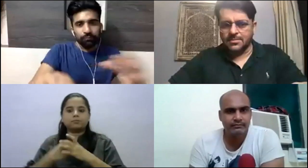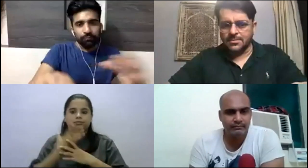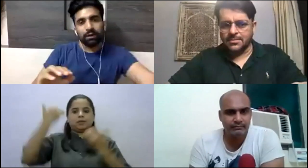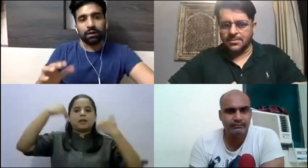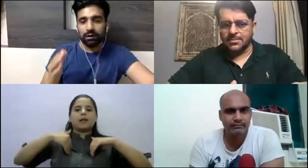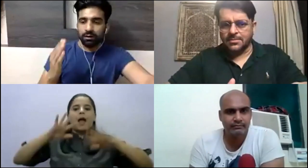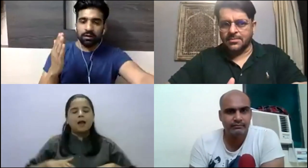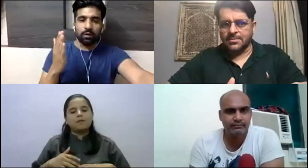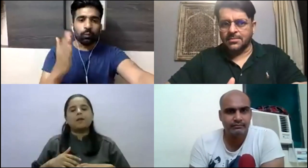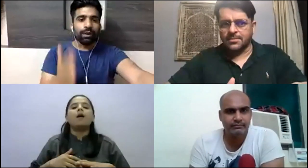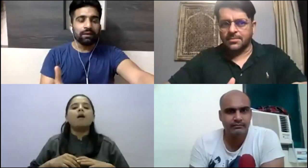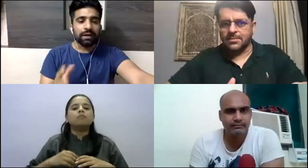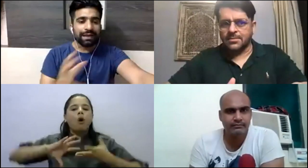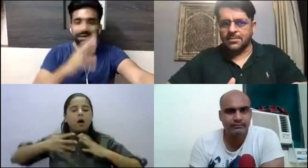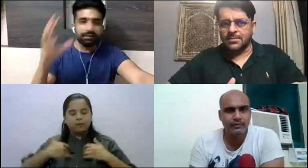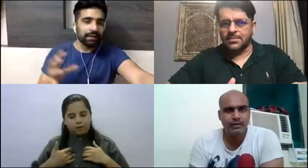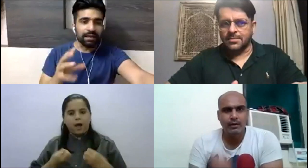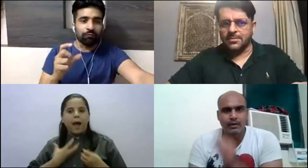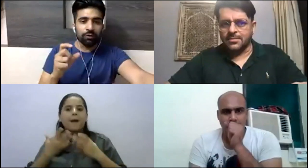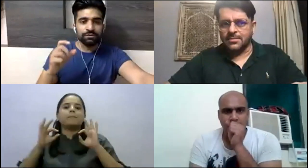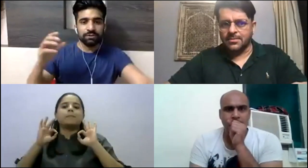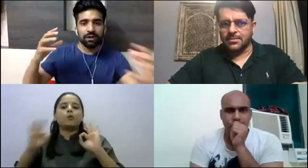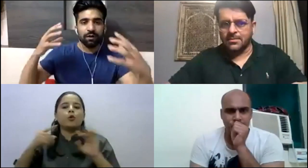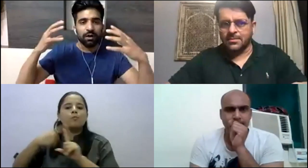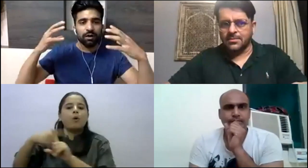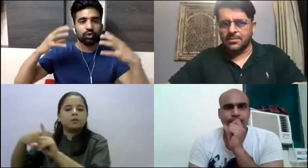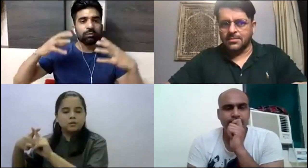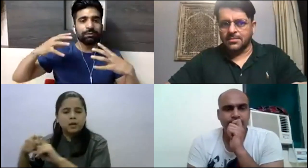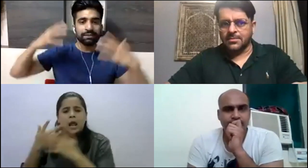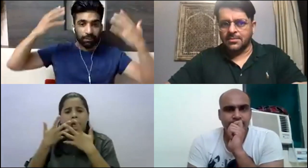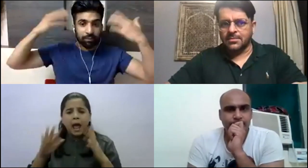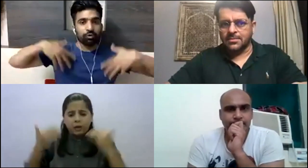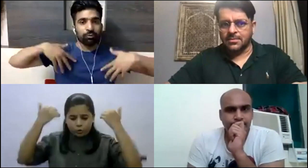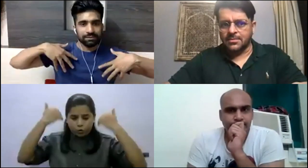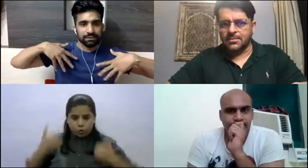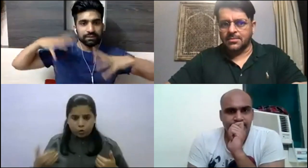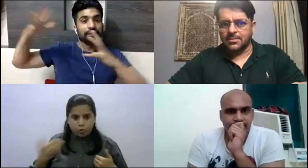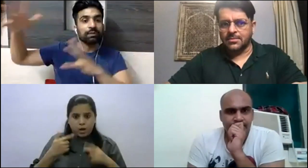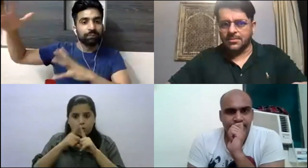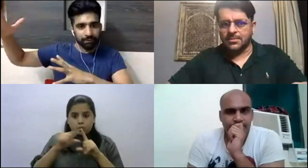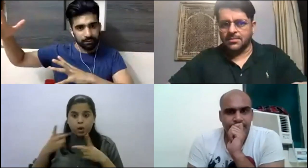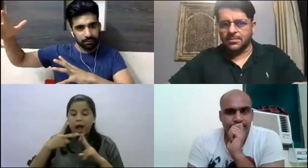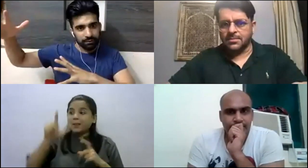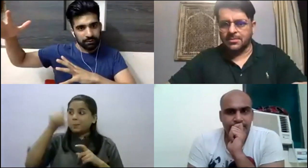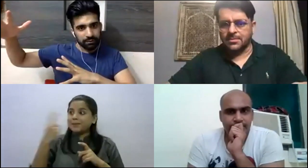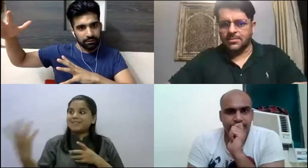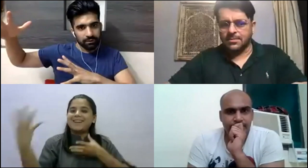So when anything that involves human beings apart from us, the other people,